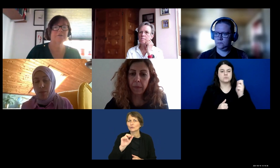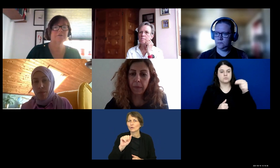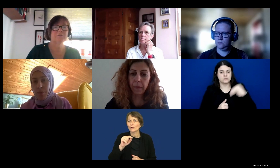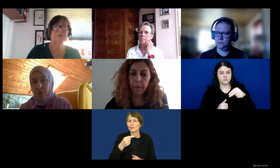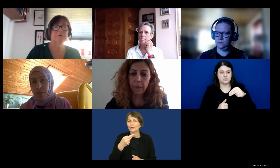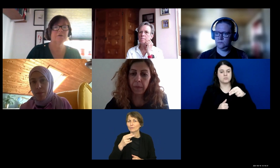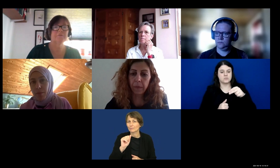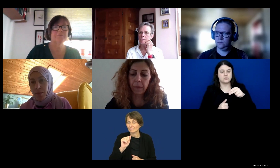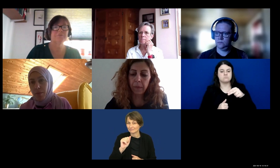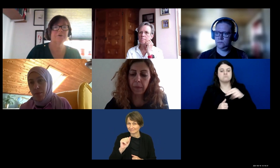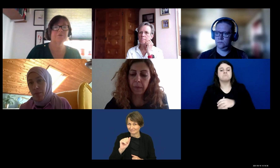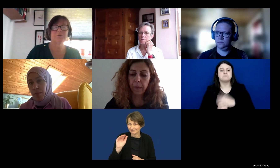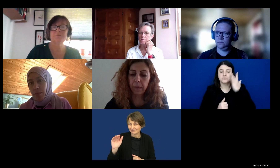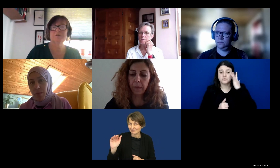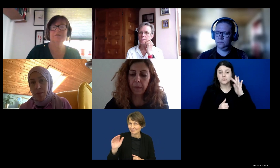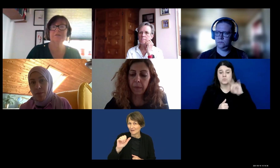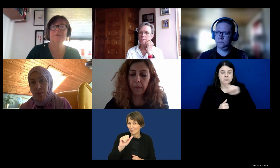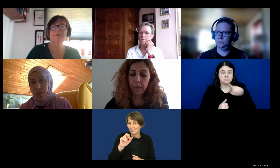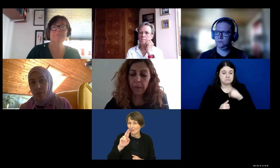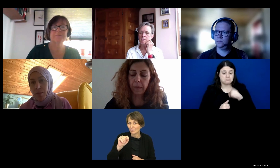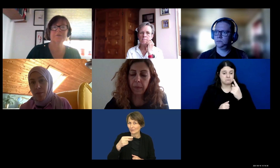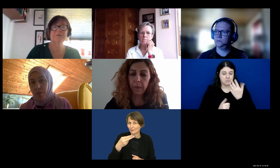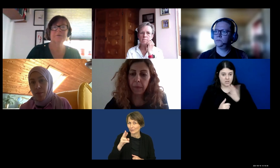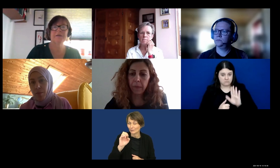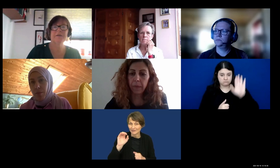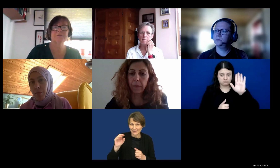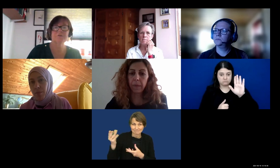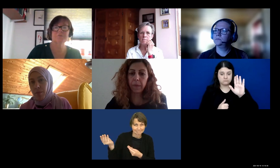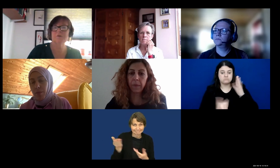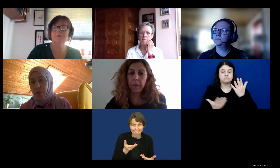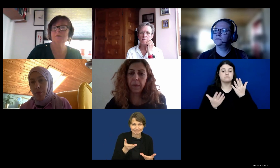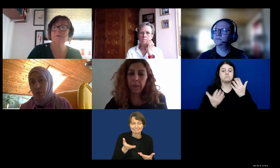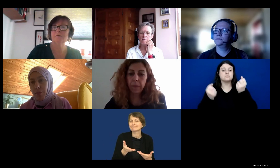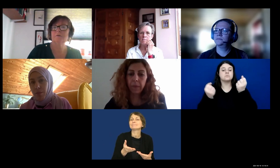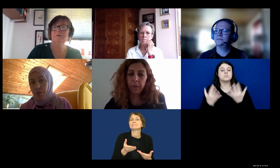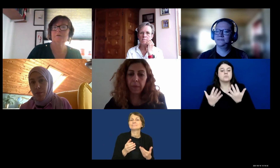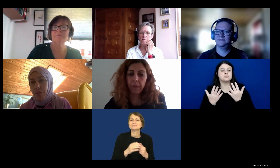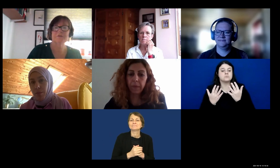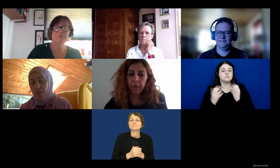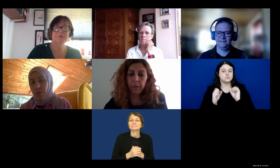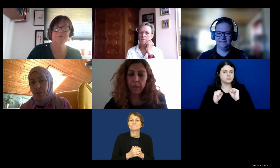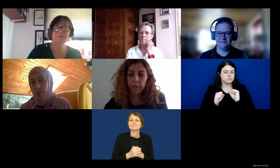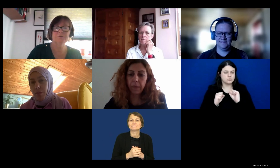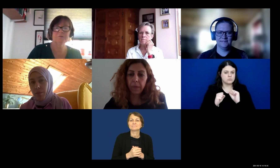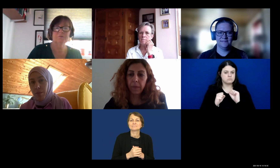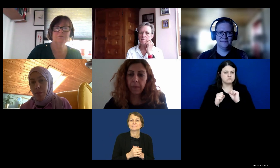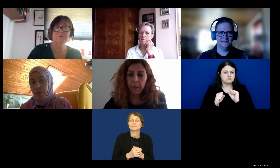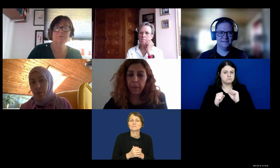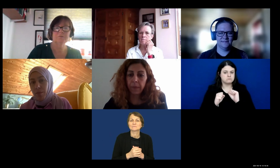we if Jonathan would like to speak, perhaps, and explain it, could we, if that's all right,